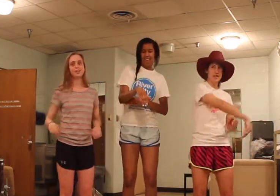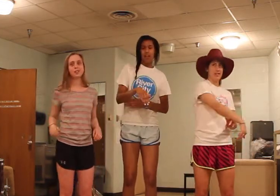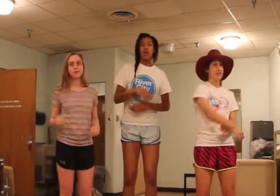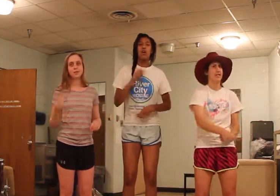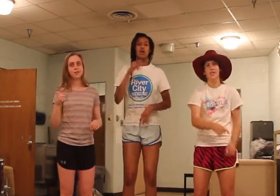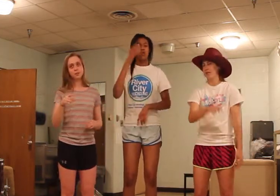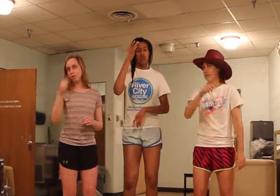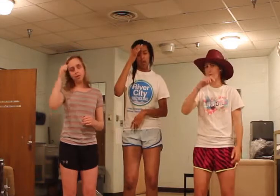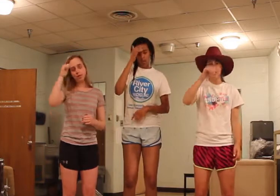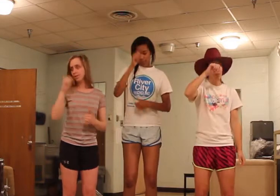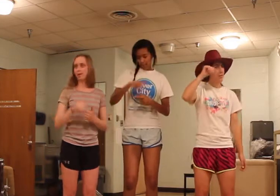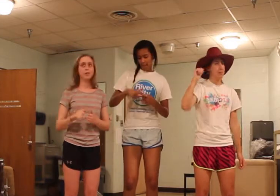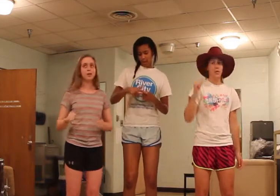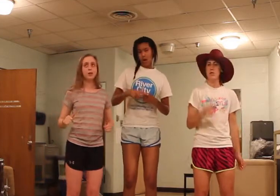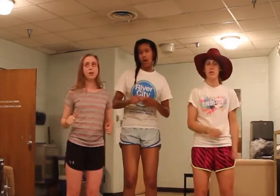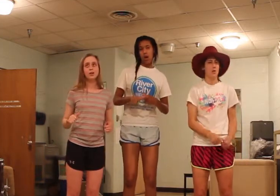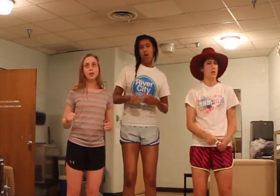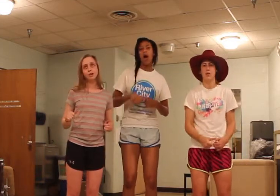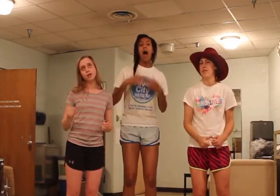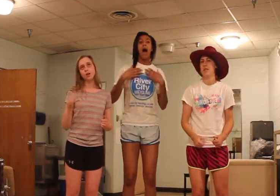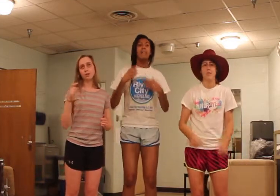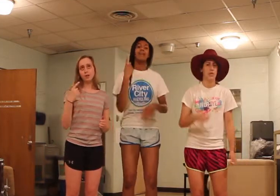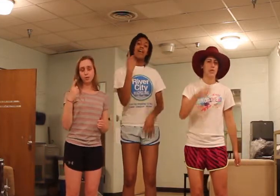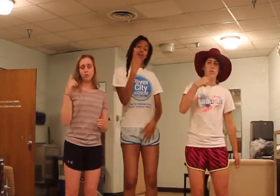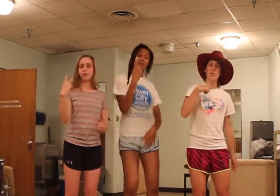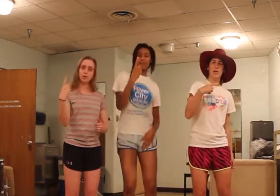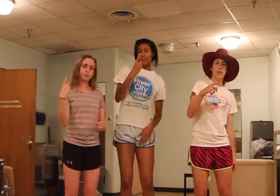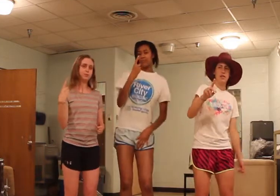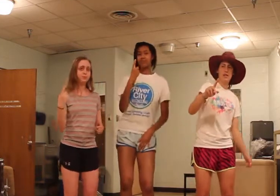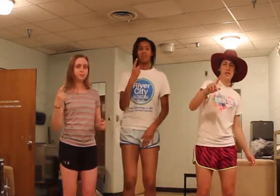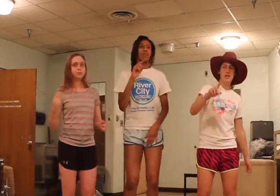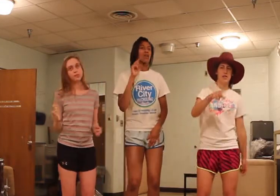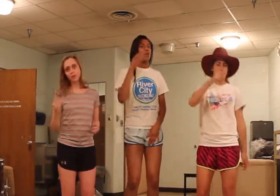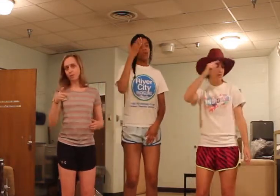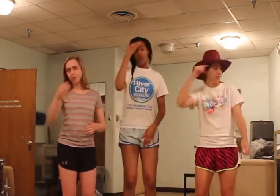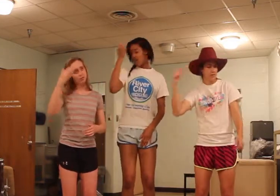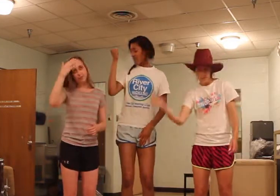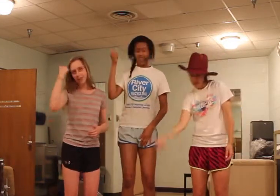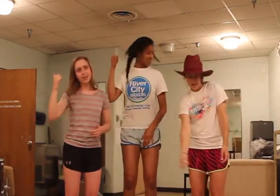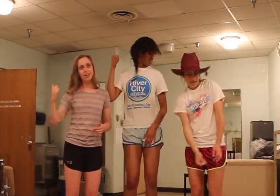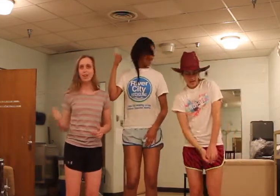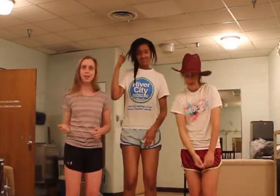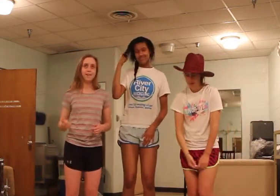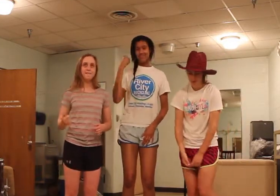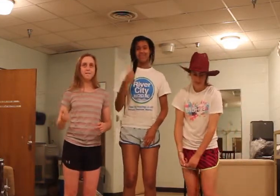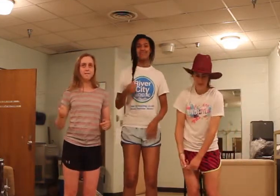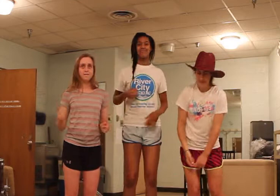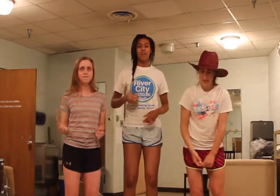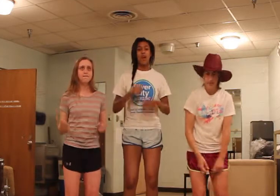You won't remember, I'll be the one You won't forget, you won't forget